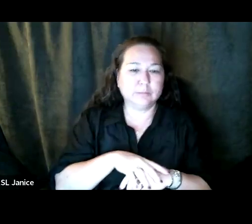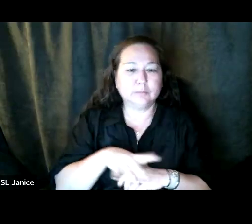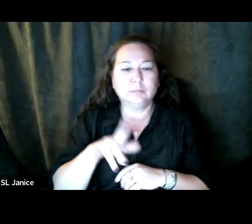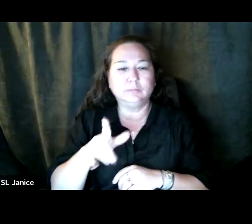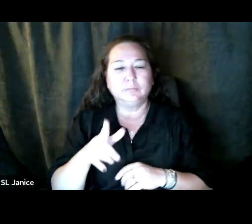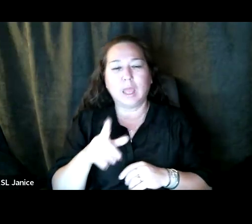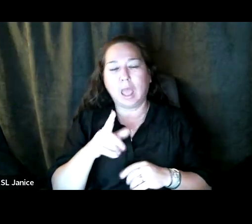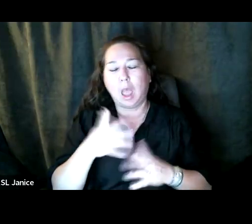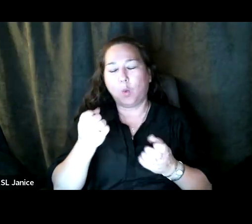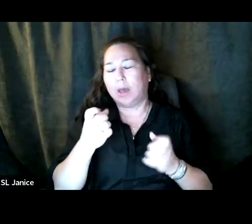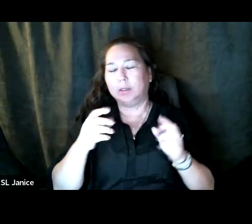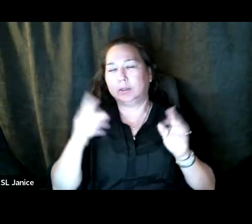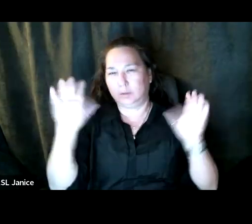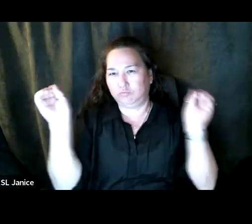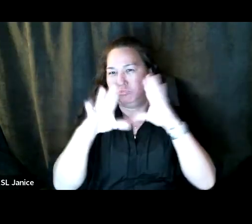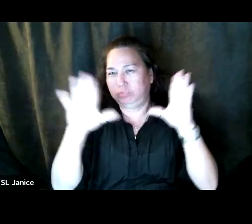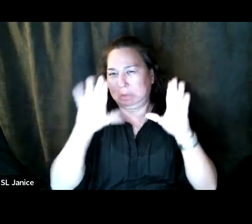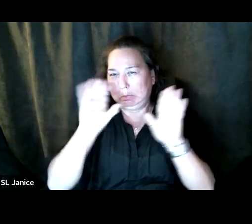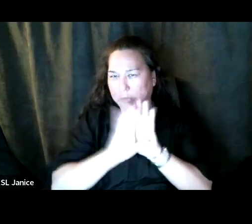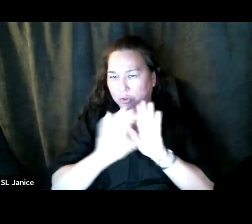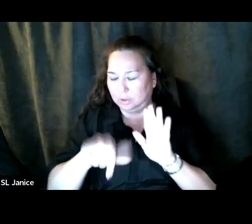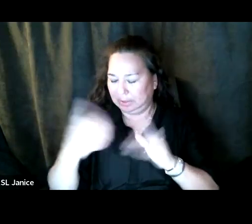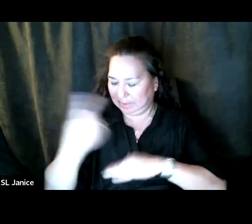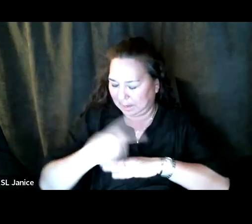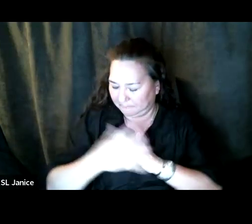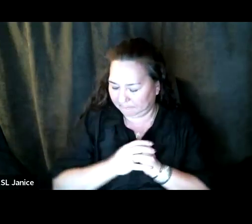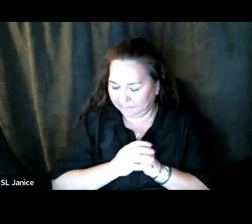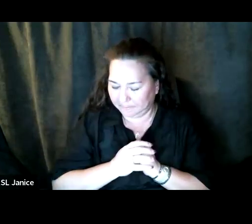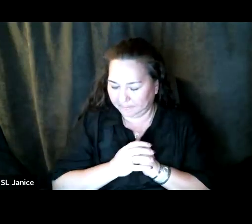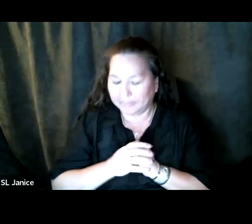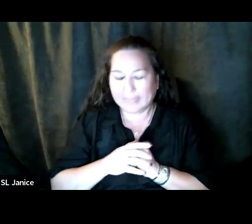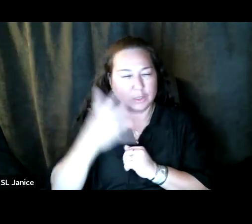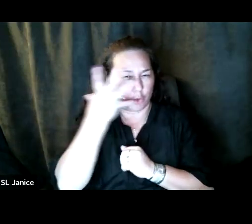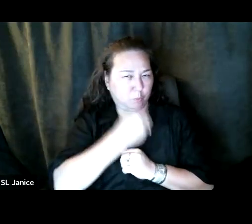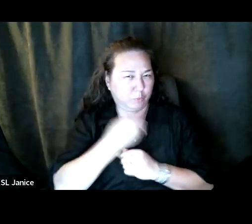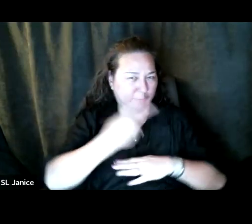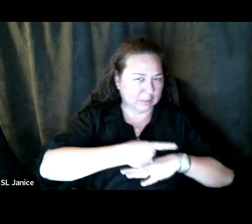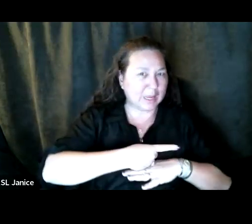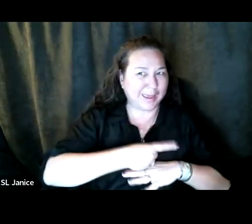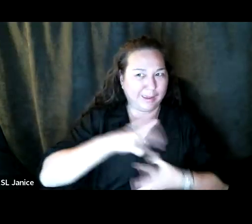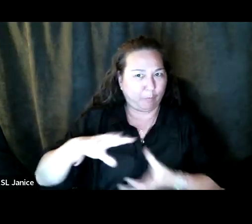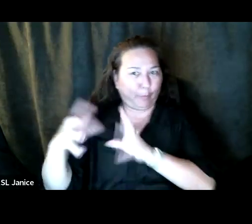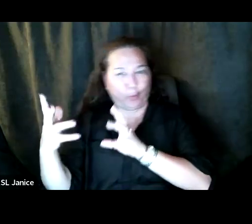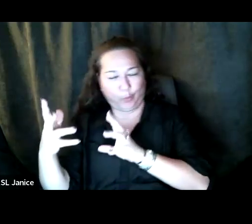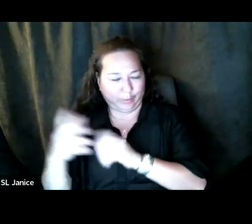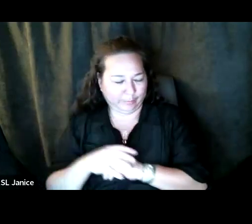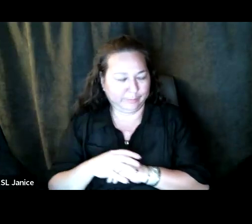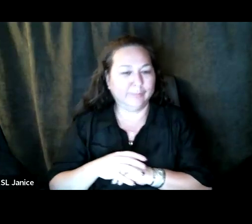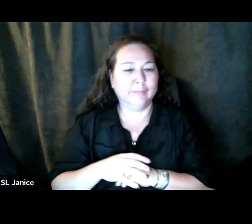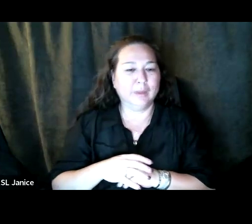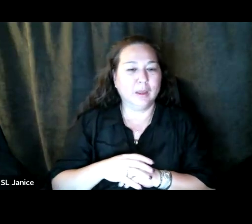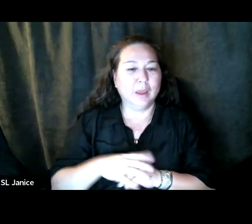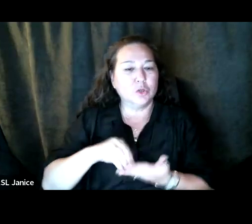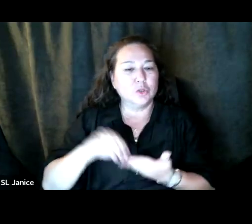paint a picture of a typical day in my classroom, a beautiful image of organized chaos. Students are doing a lab and bodies are moving everywhere. 2 students